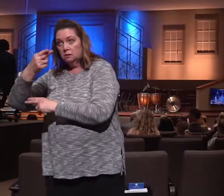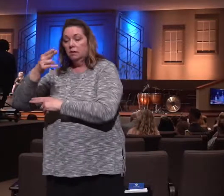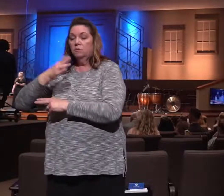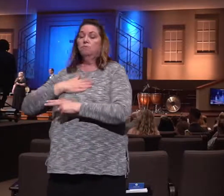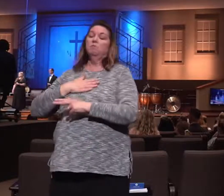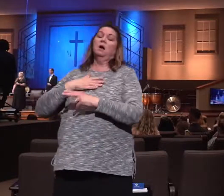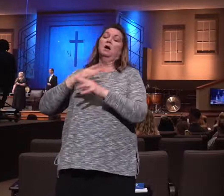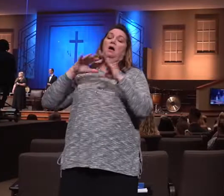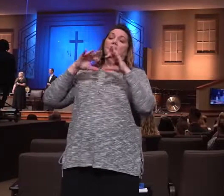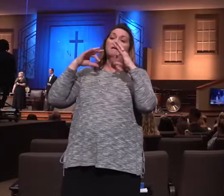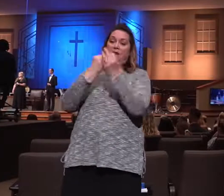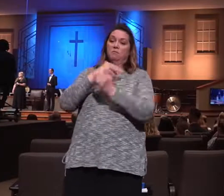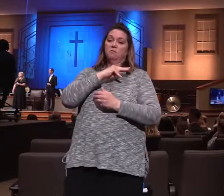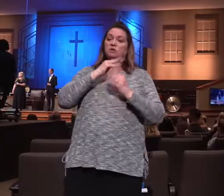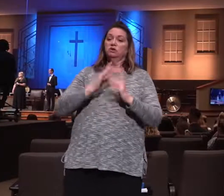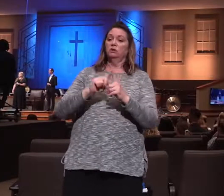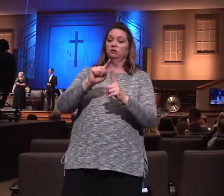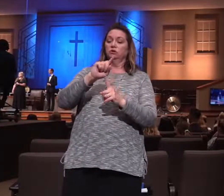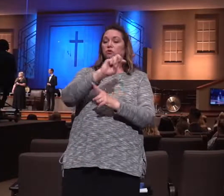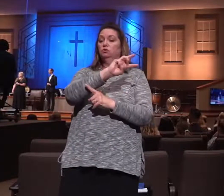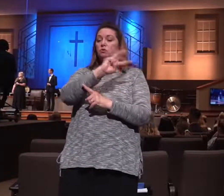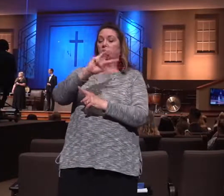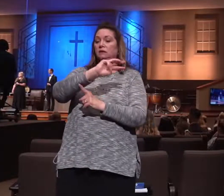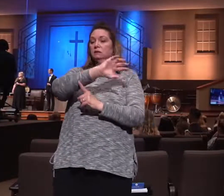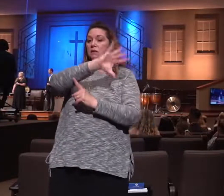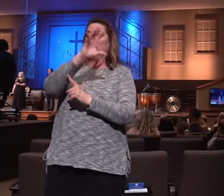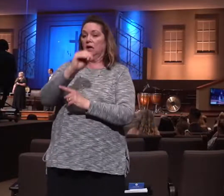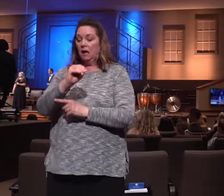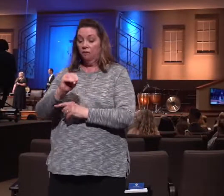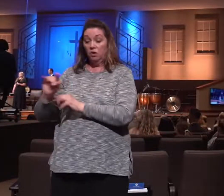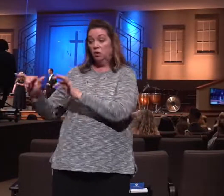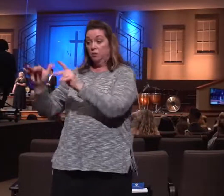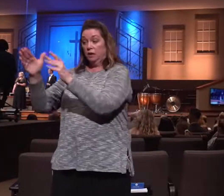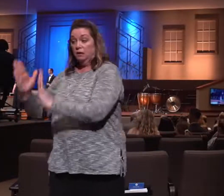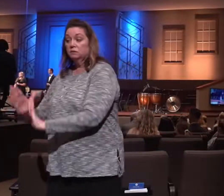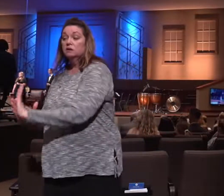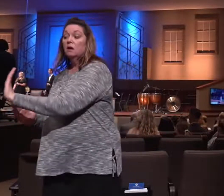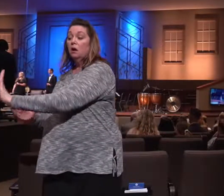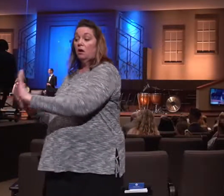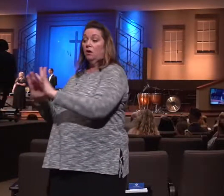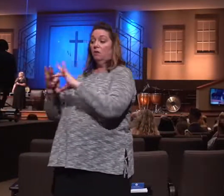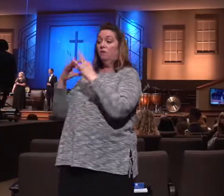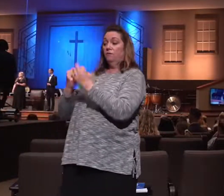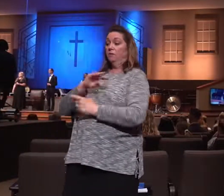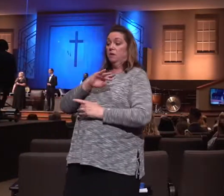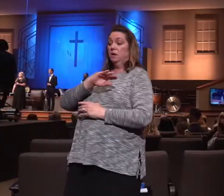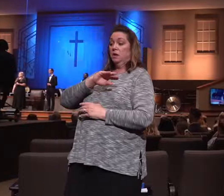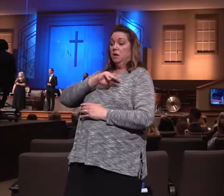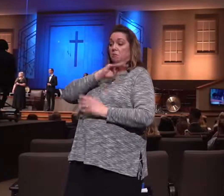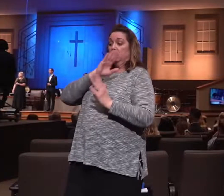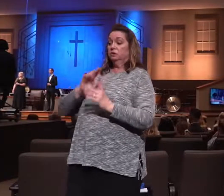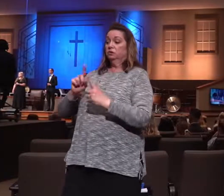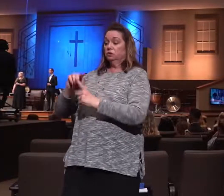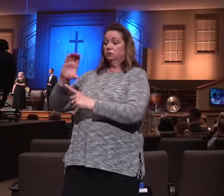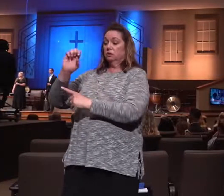Africa, and I'm a junior. And at the piano is Emma Benefield. Her family are missionaries to Cambodia, and she is a sophomore.